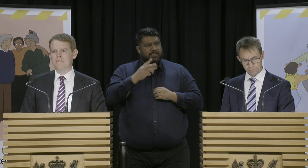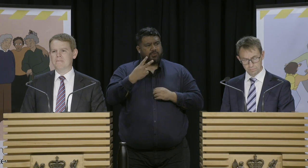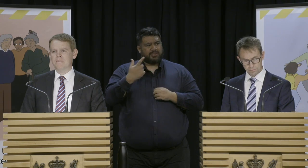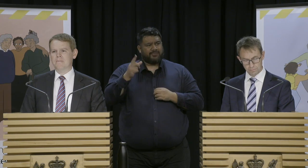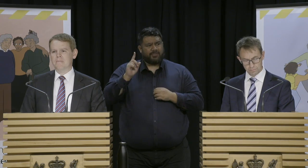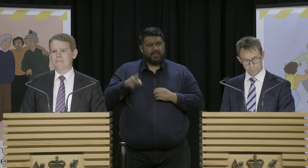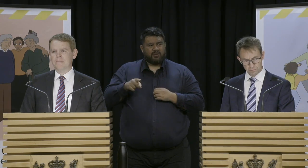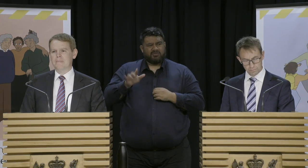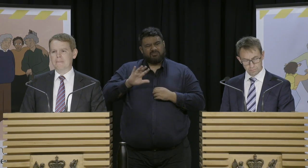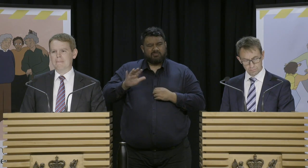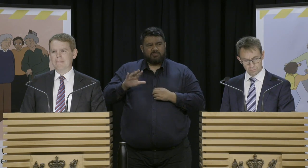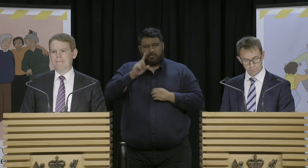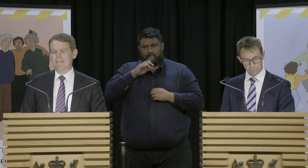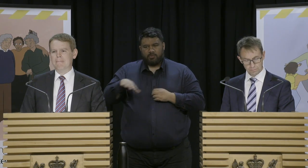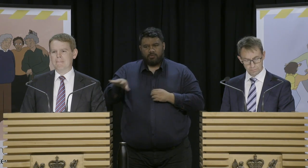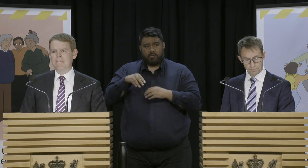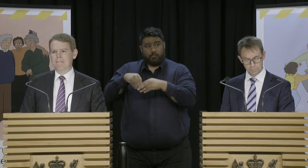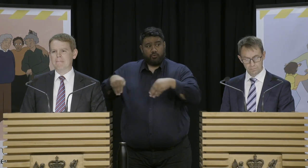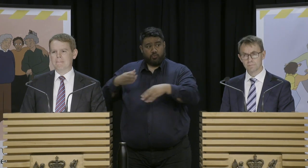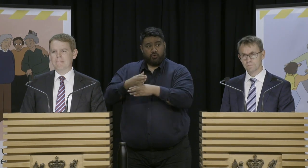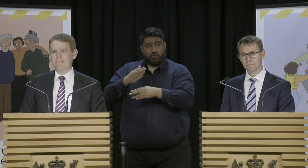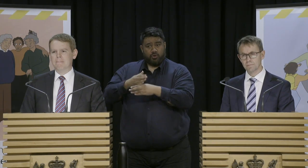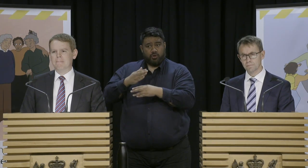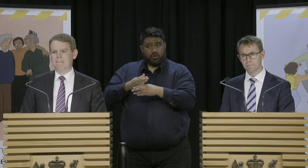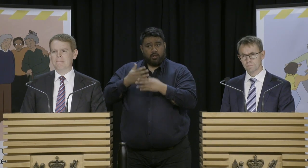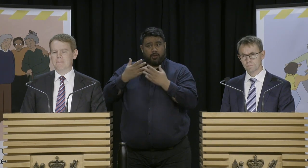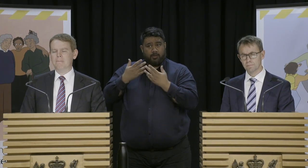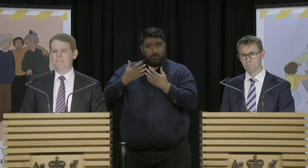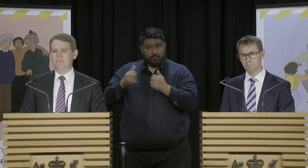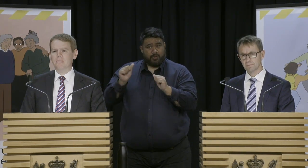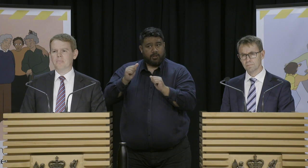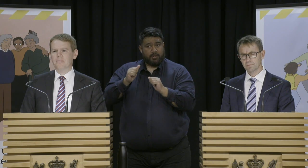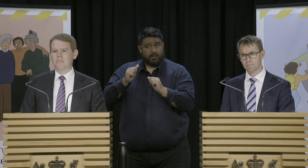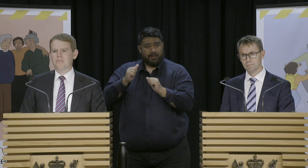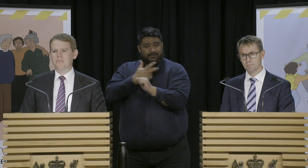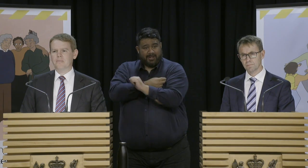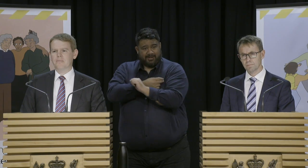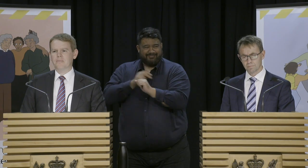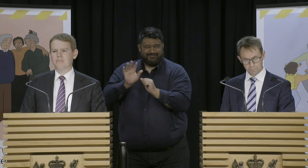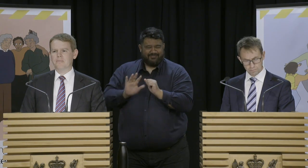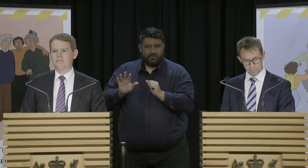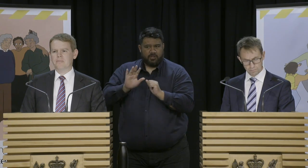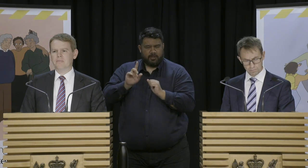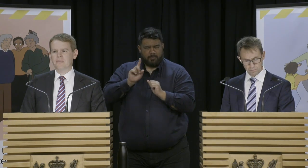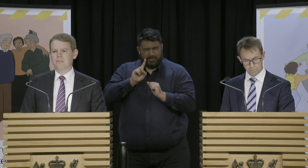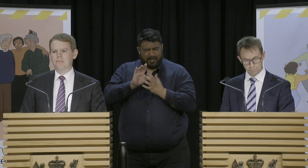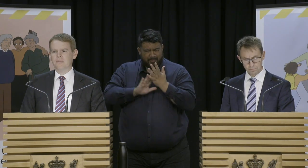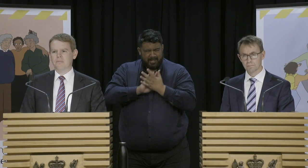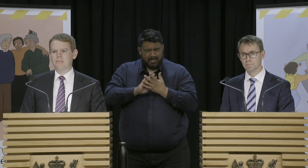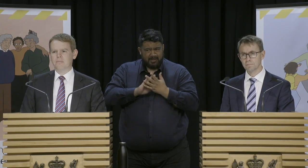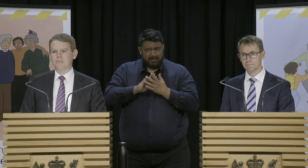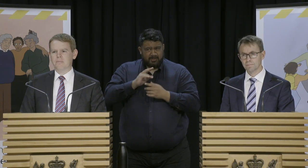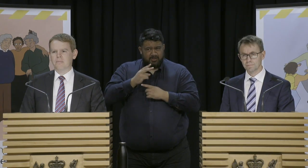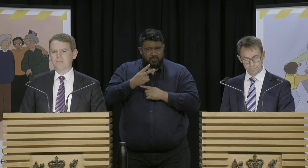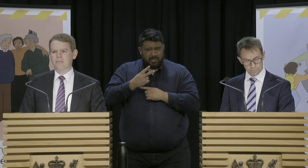27,000 border workers in the system who've been vaccinated, or roughly thereabouts. So that would indicate that only about